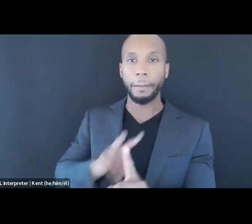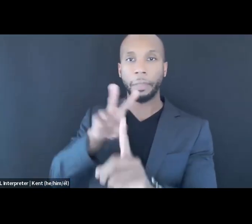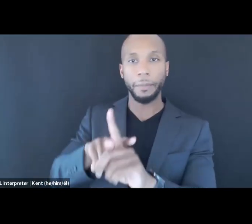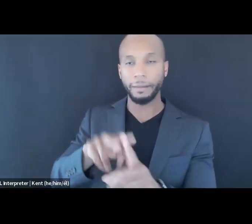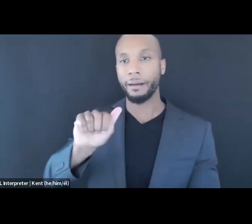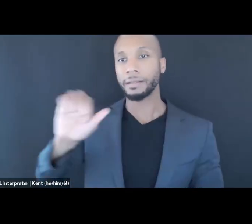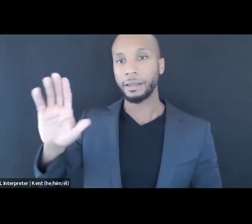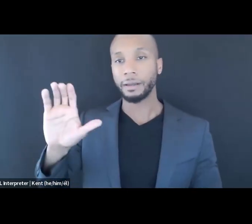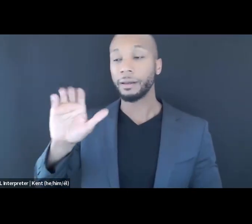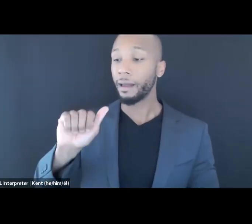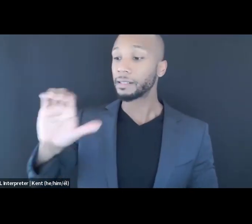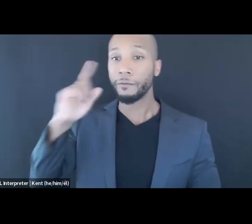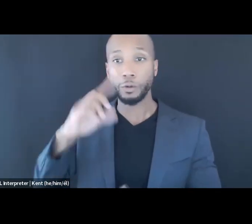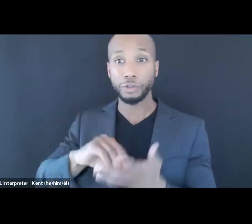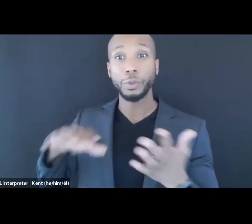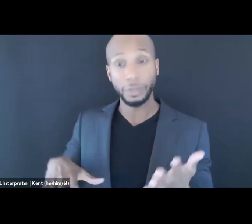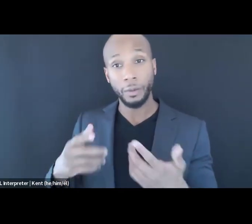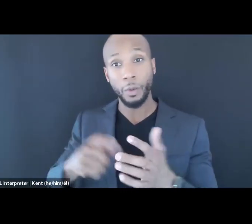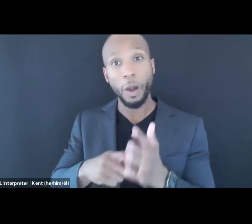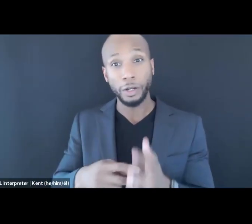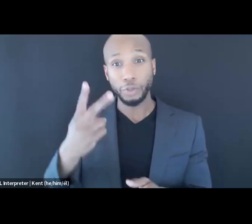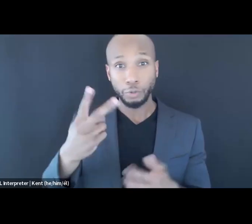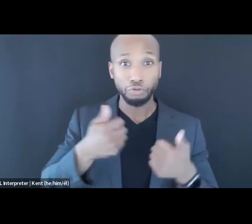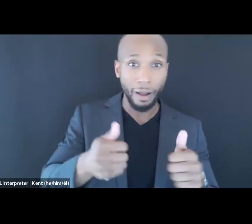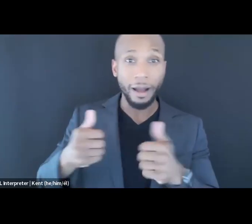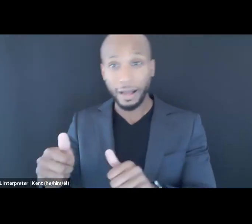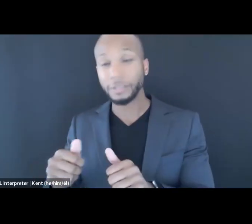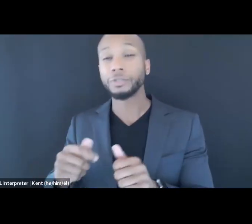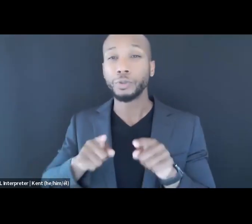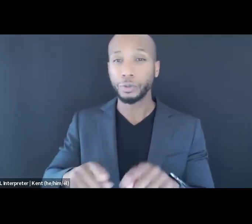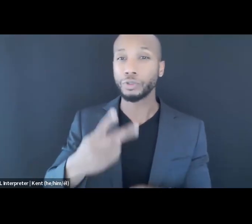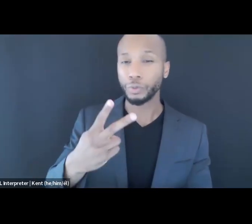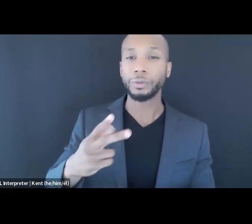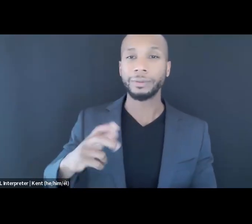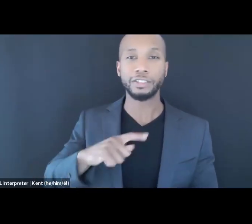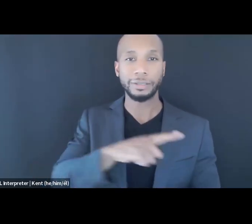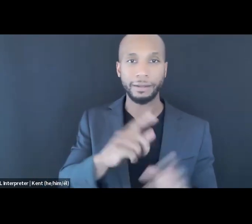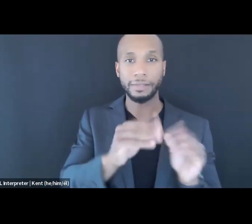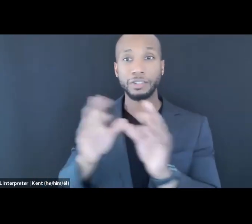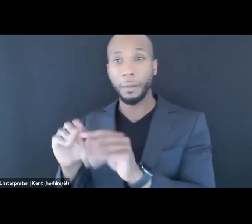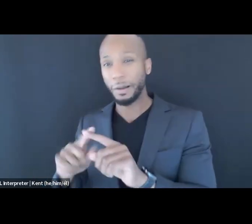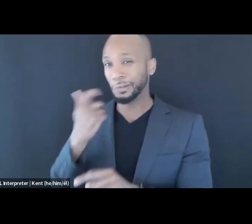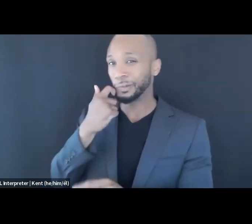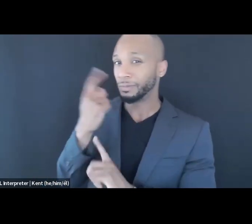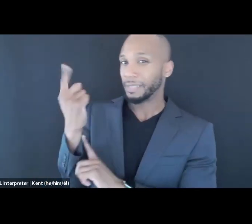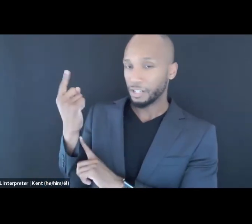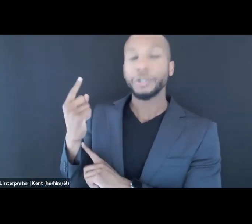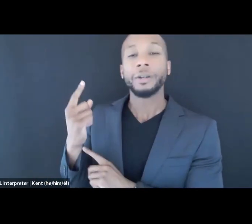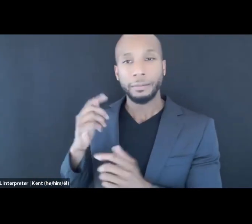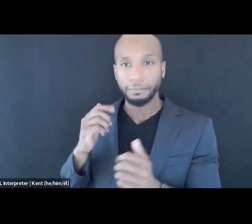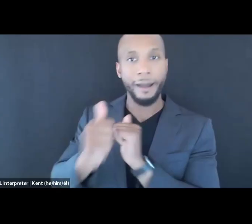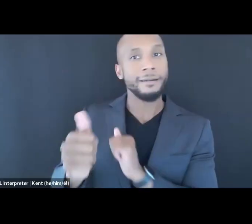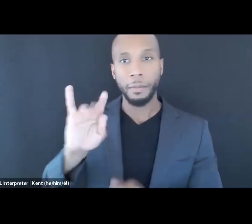students. It took 2 attempts over 2 different legislative sessions, but just this past year, he was able to get a bill